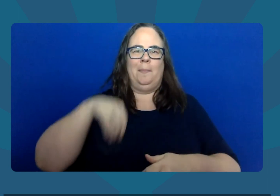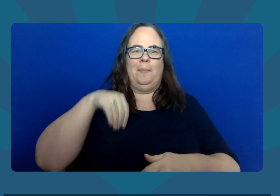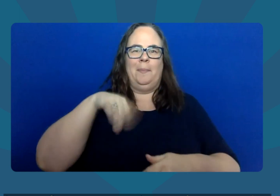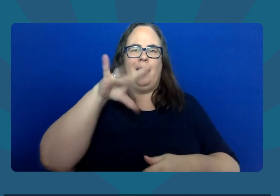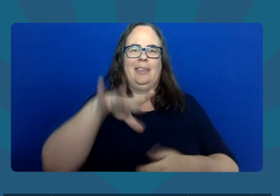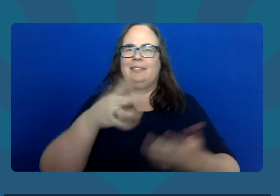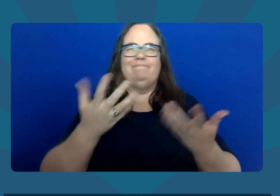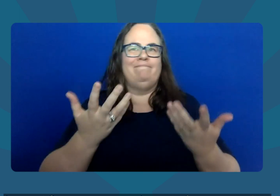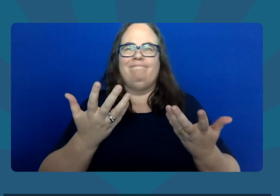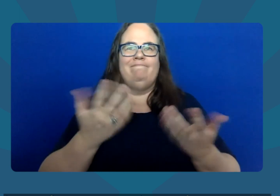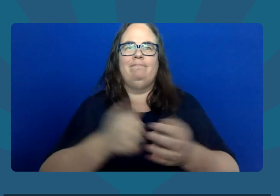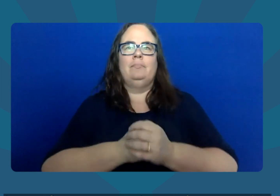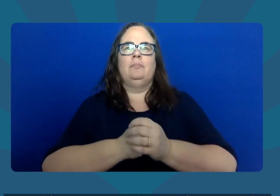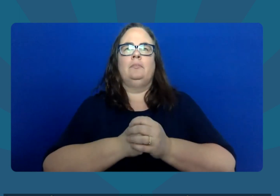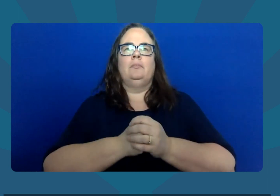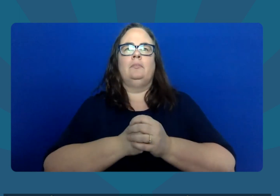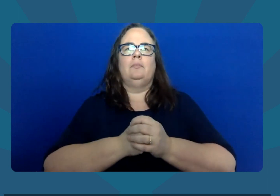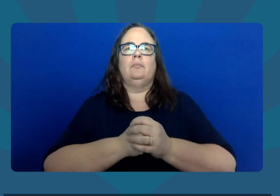out of my own pocket.